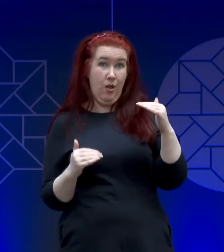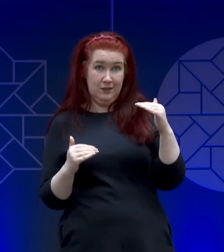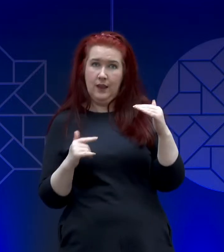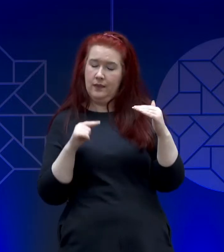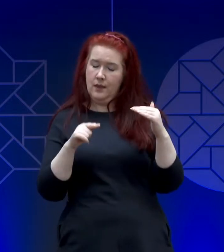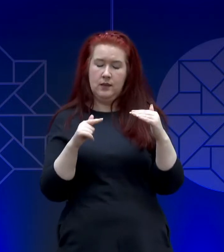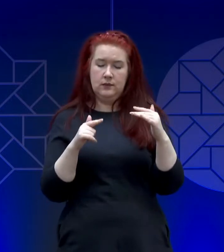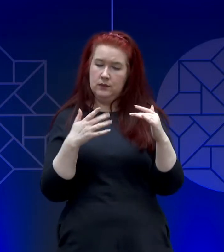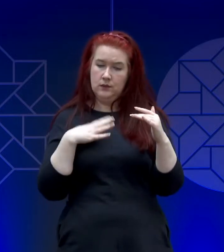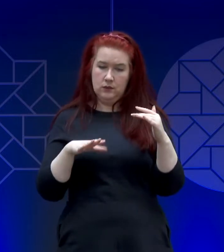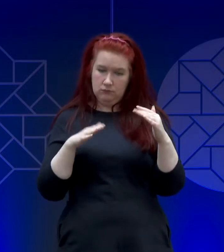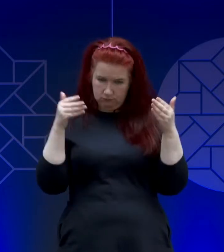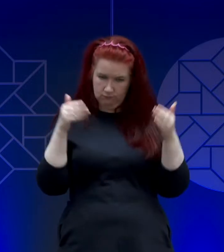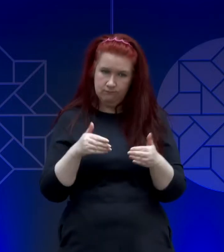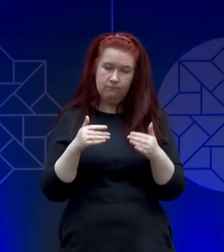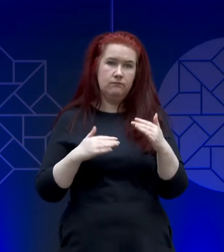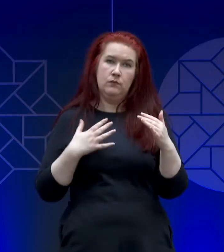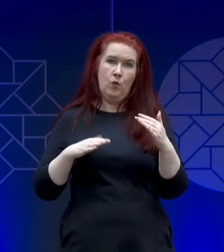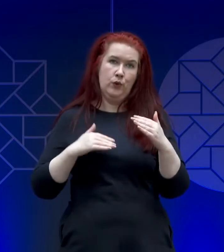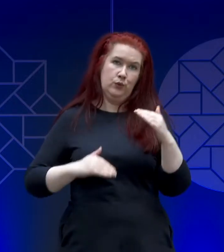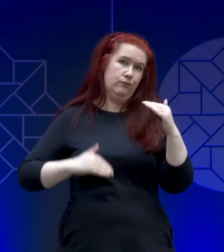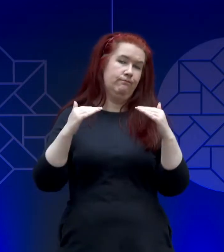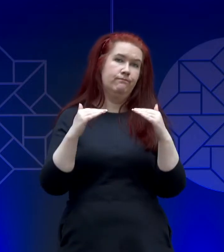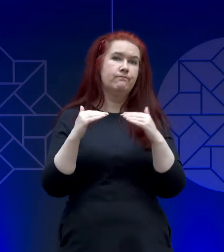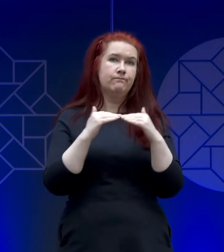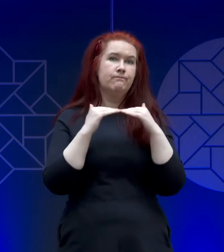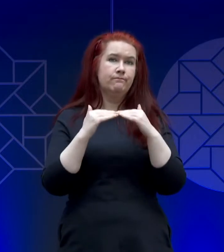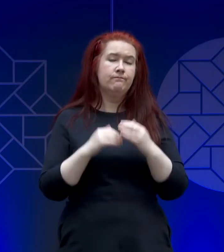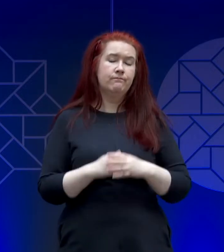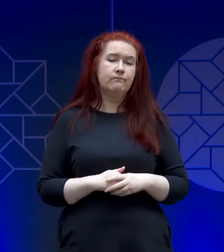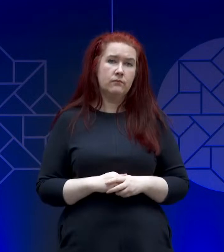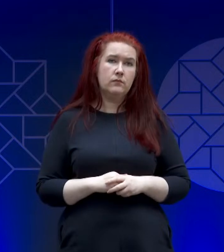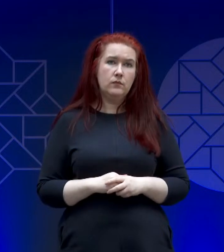agenda that's got to be taken forward. I look at the